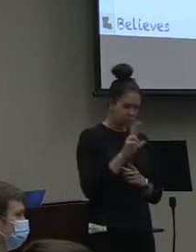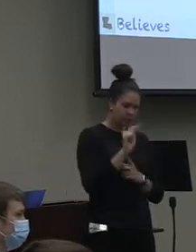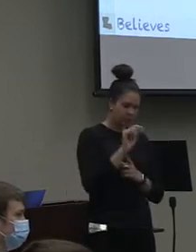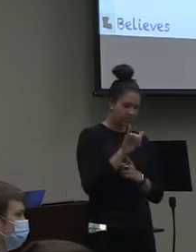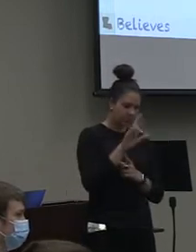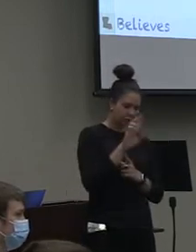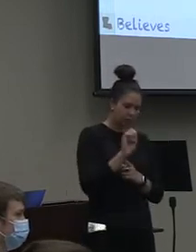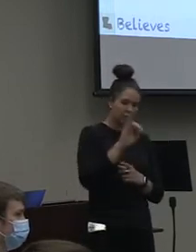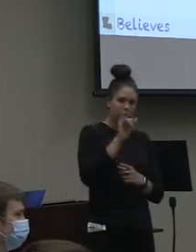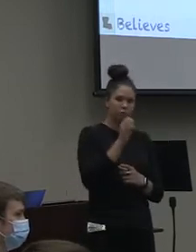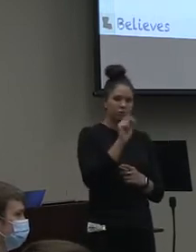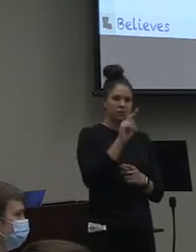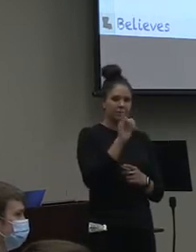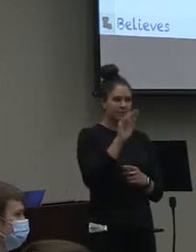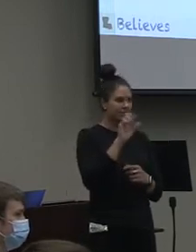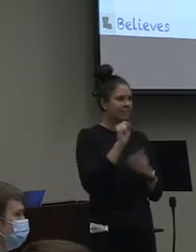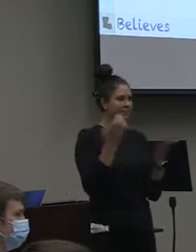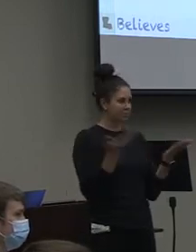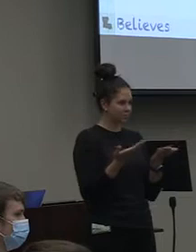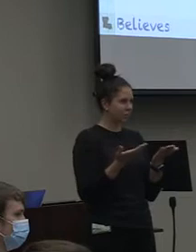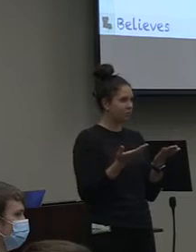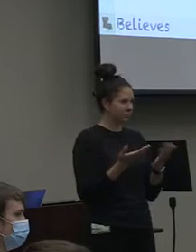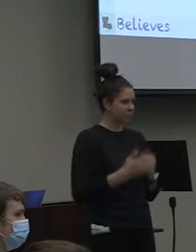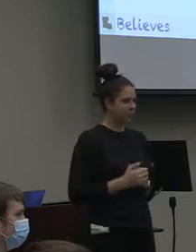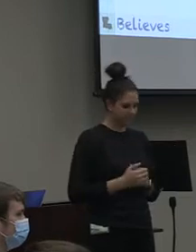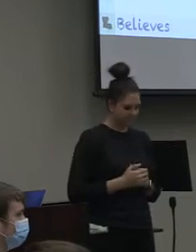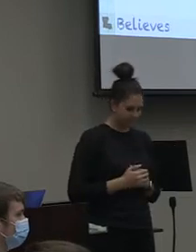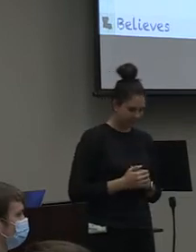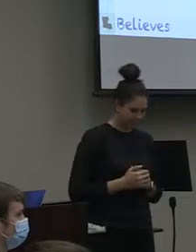Dr. Tyree Jenkins. Here.